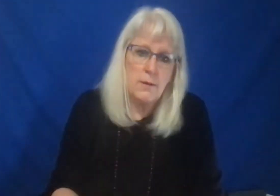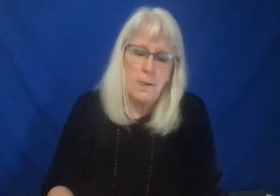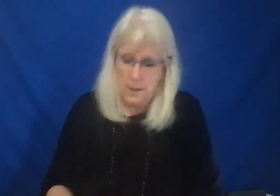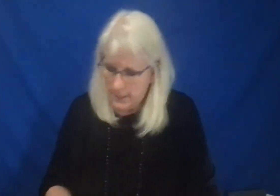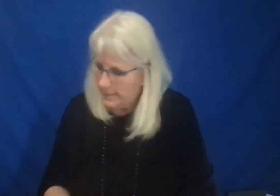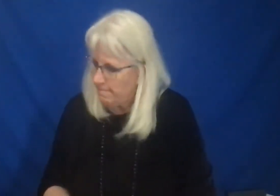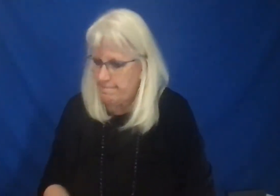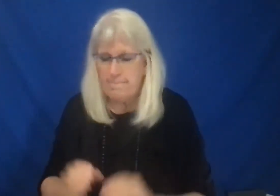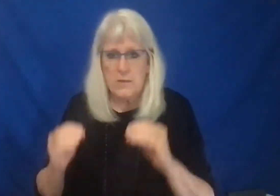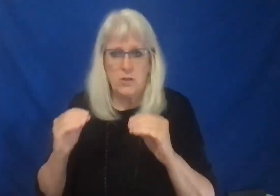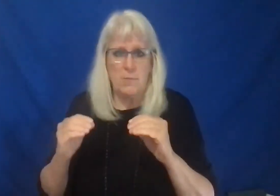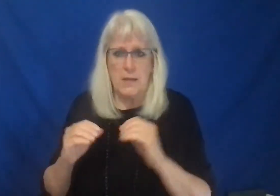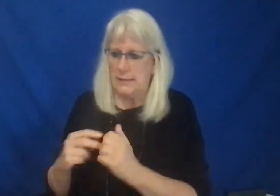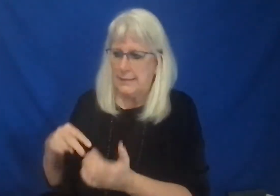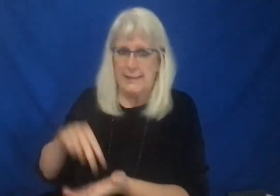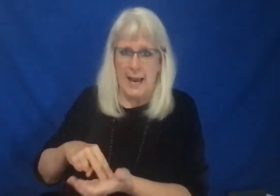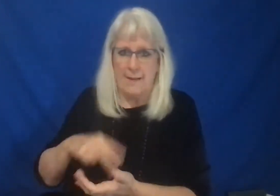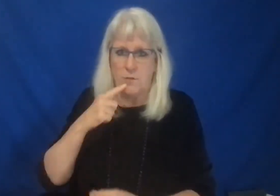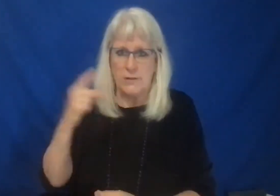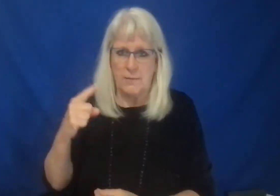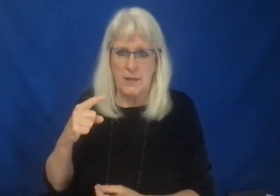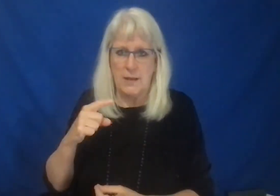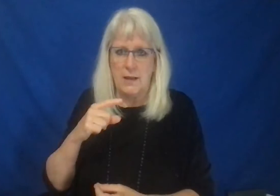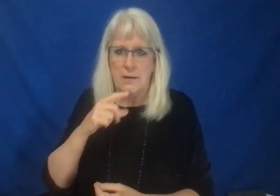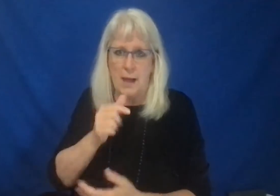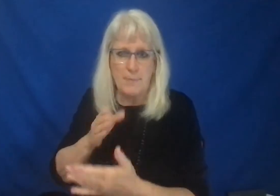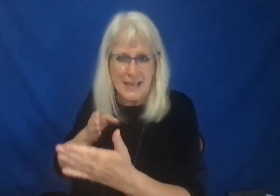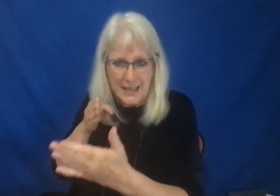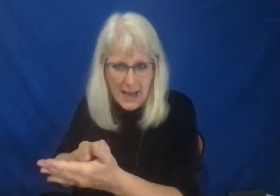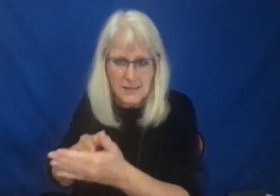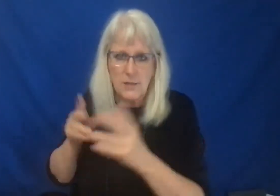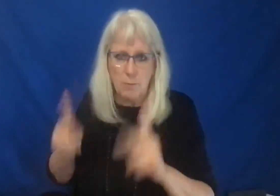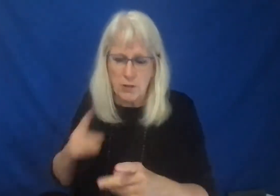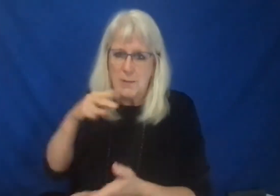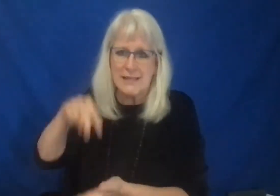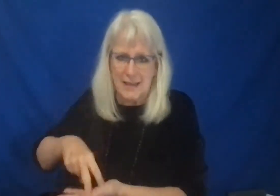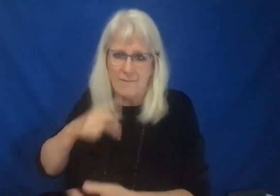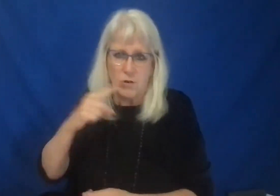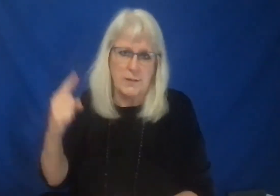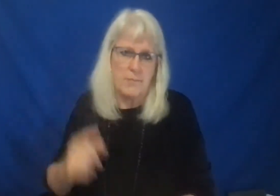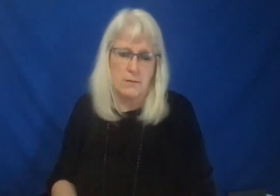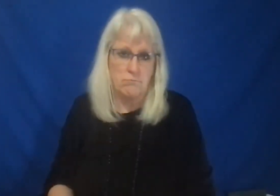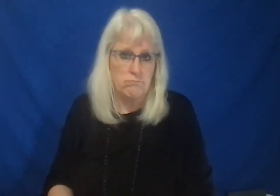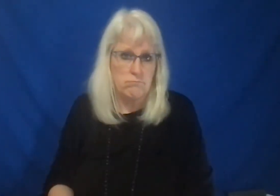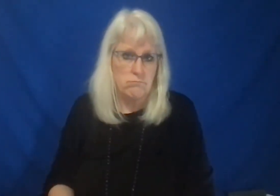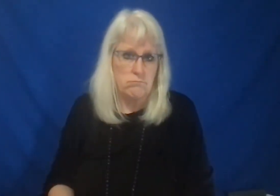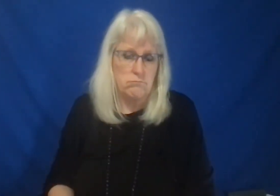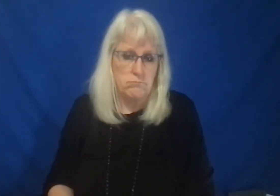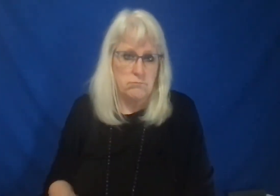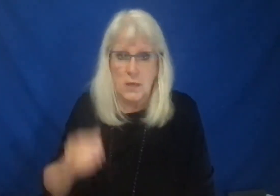to stand for something without standing against my fellows. And through Concept 12 has taught me that